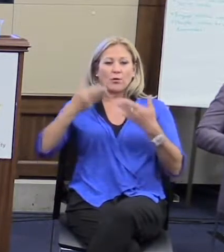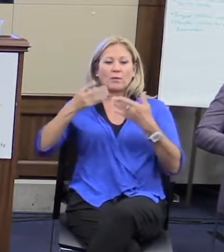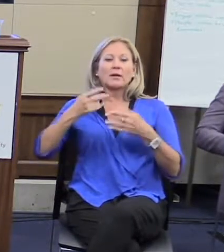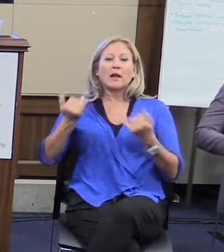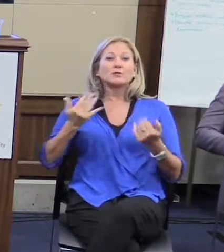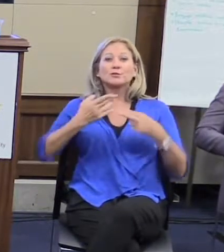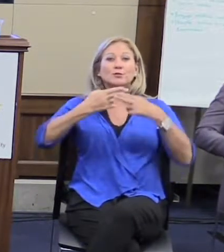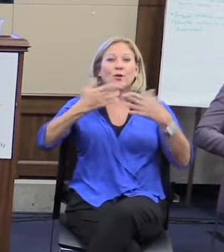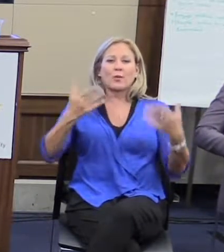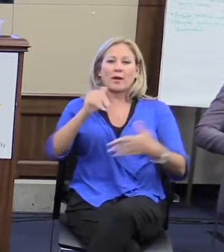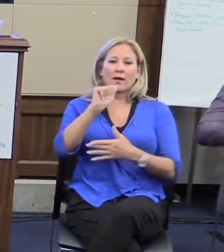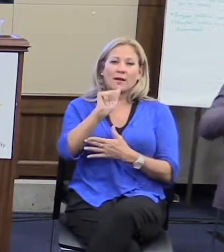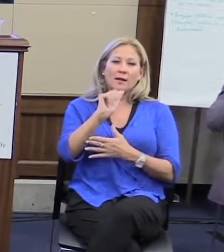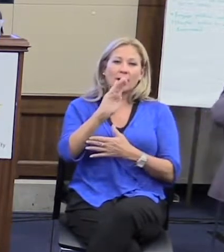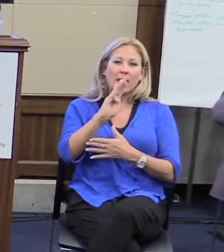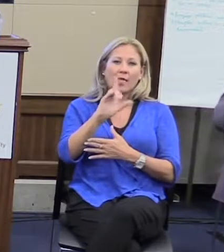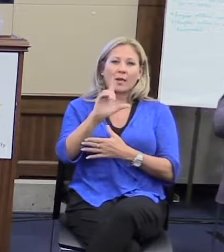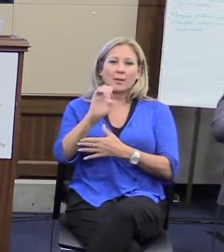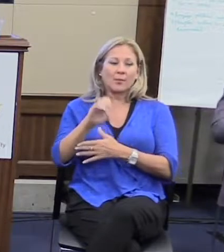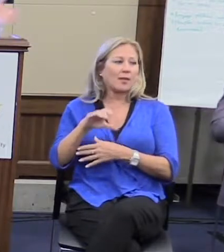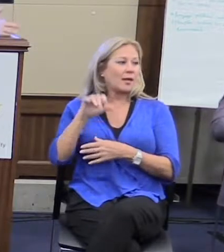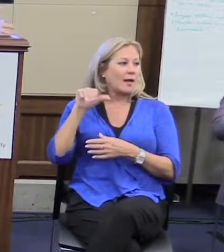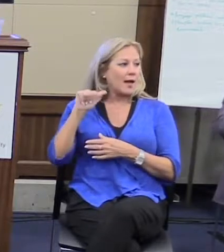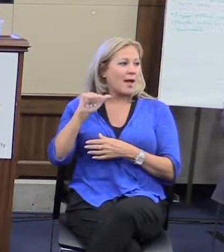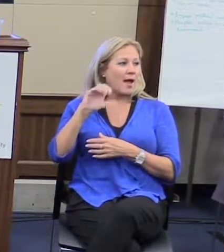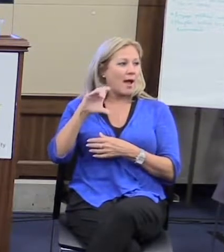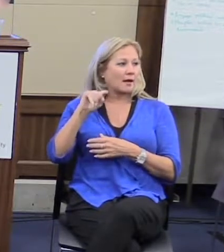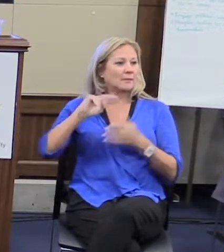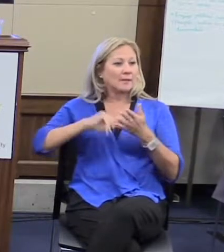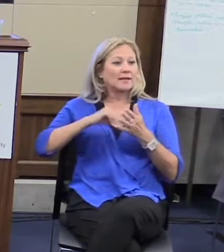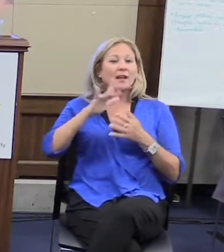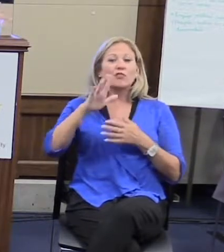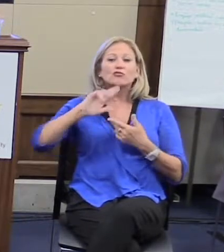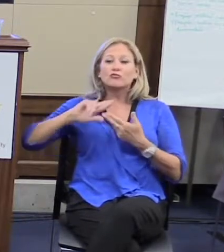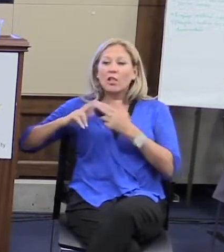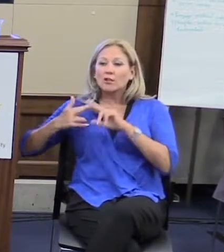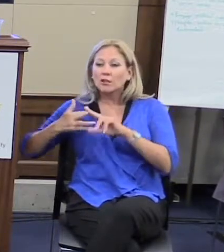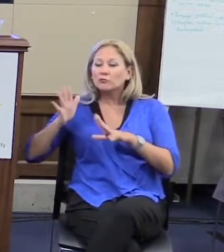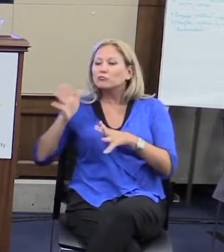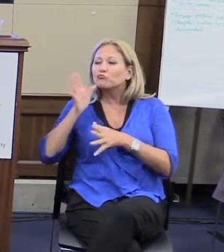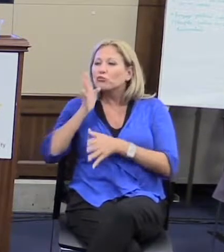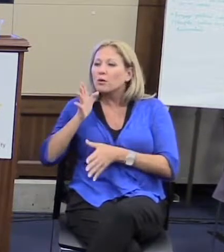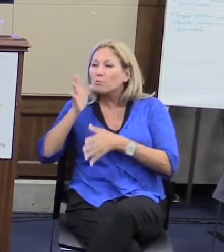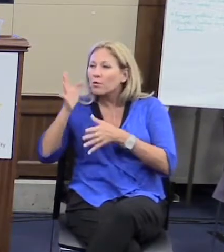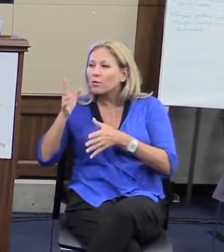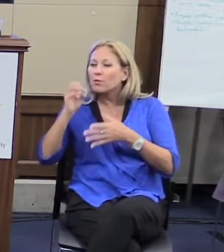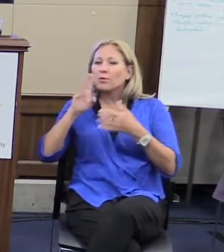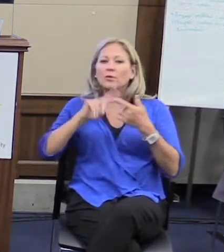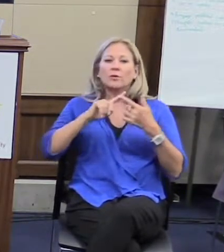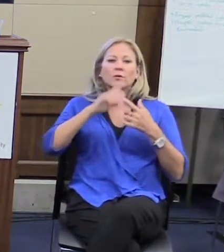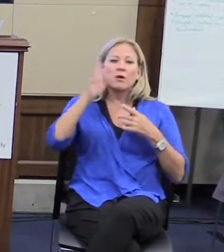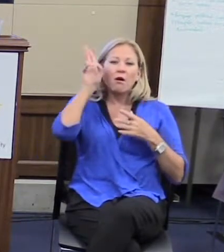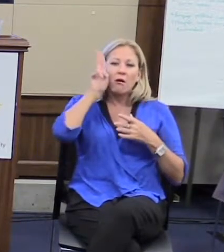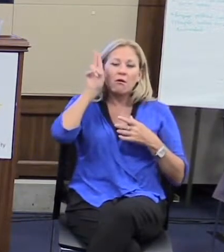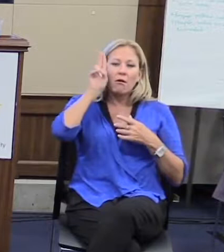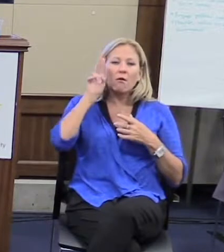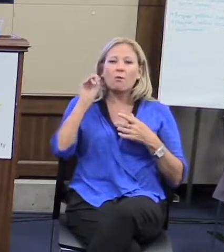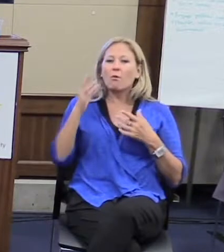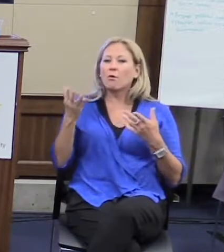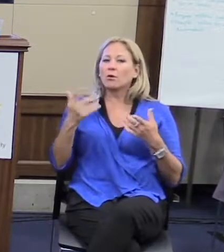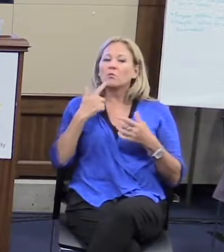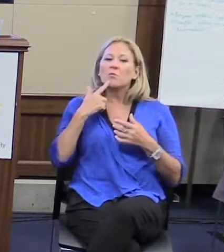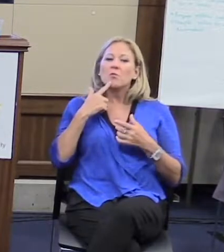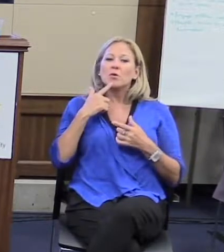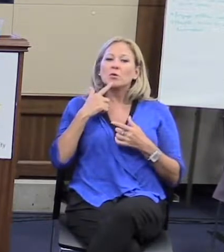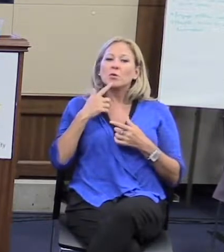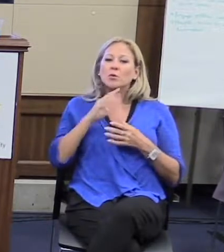Act. The ABLE Act allows your relatives, usually it's grandma or uncle or somebody, to set aside